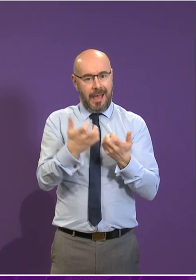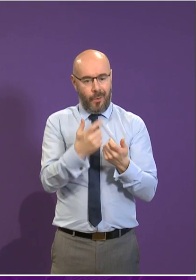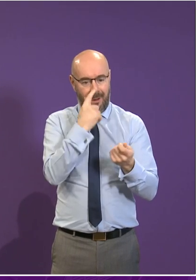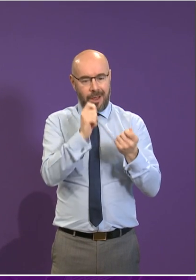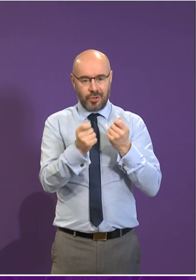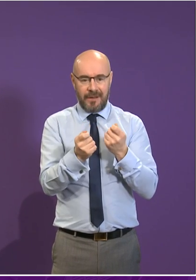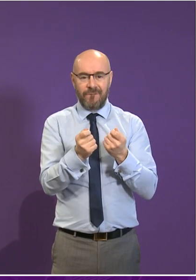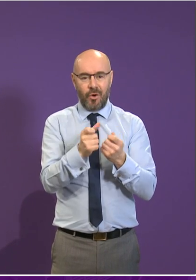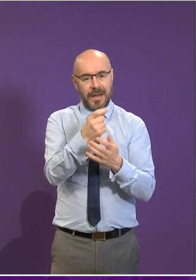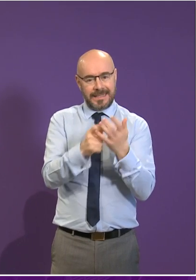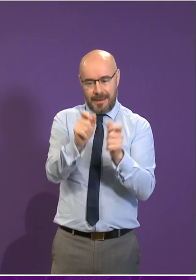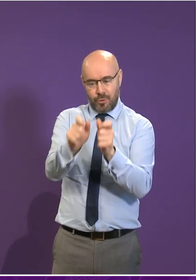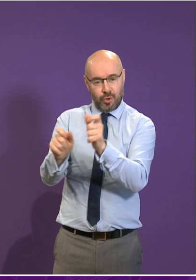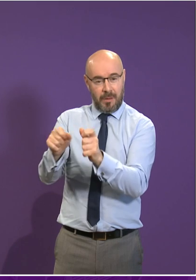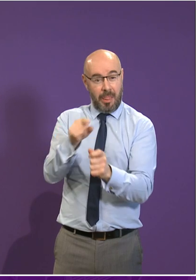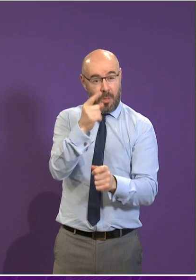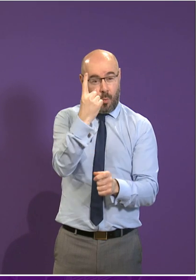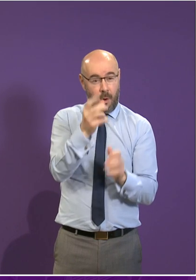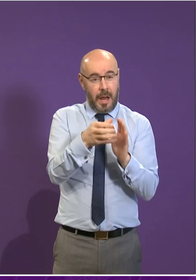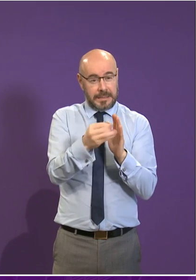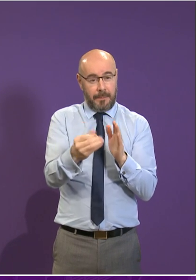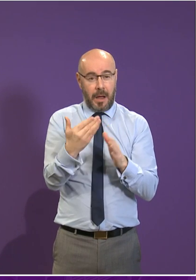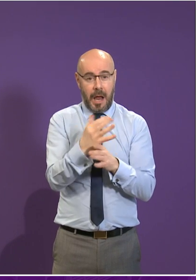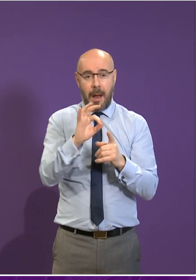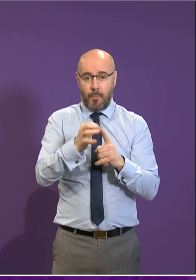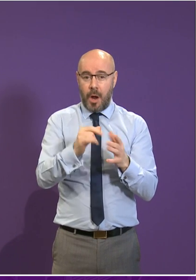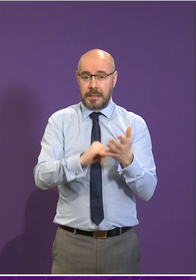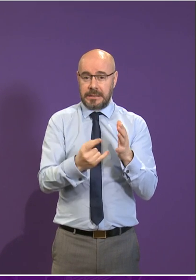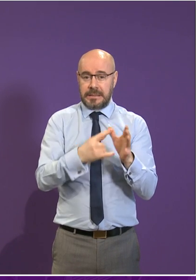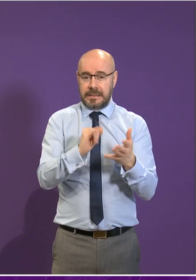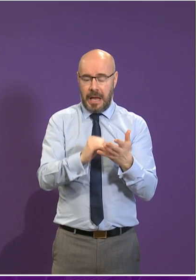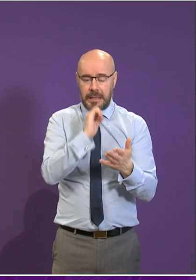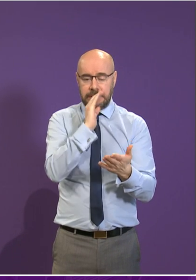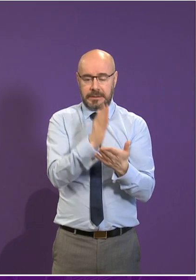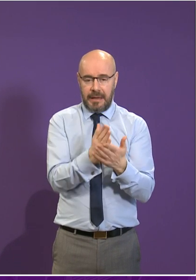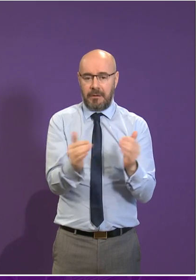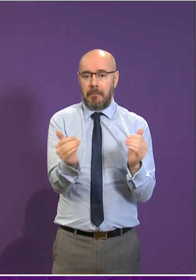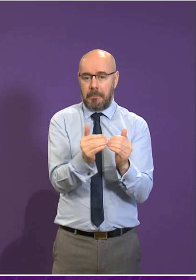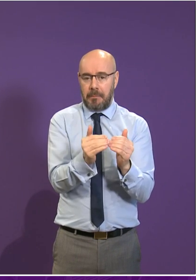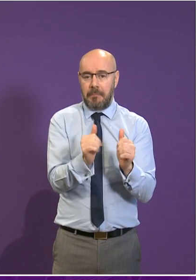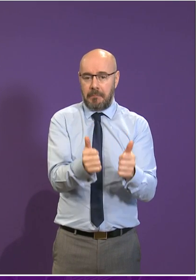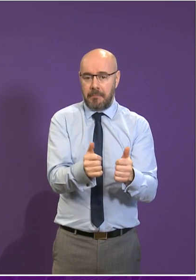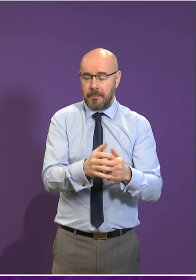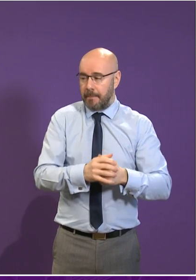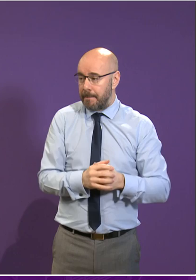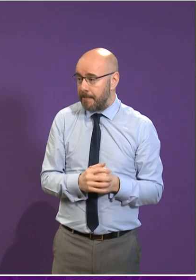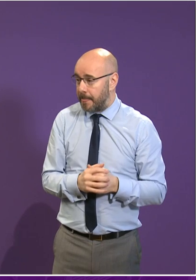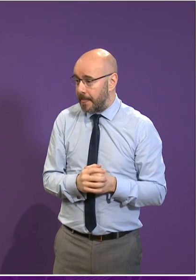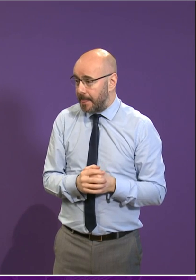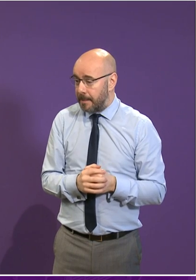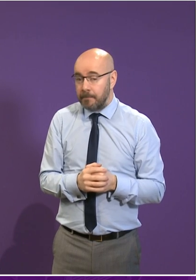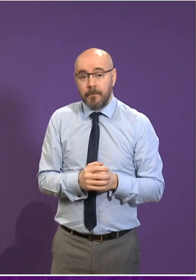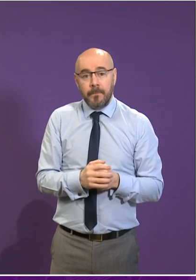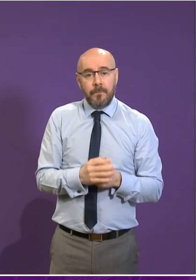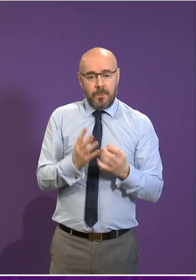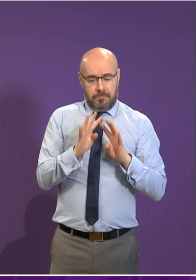one action point which I'm very confident that SAS will deliver on. Mary. Okay, thank you. Because, I mean, I'm sure nobody that's sitting around this table